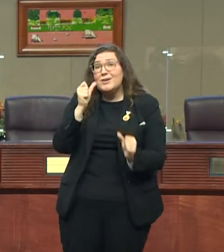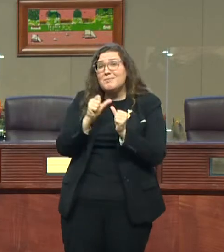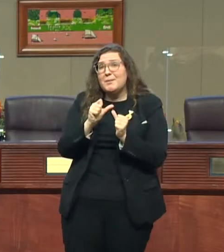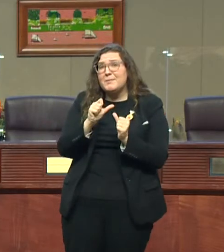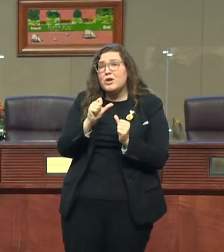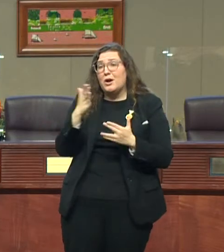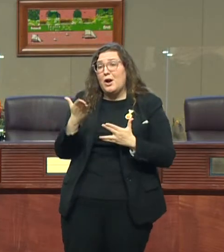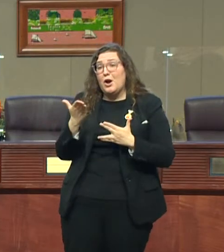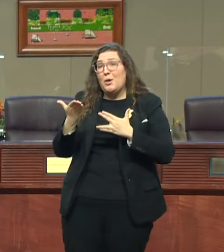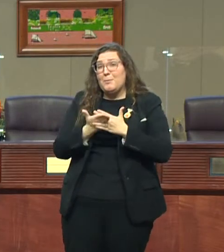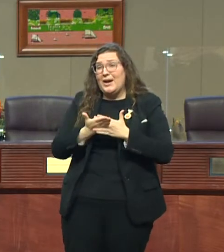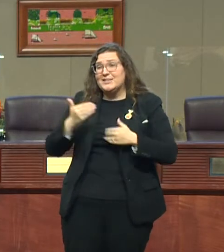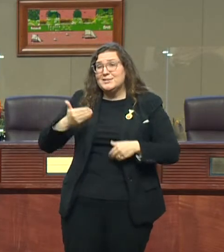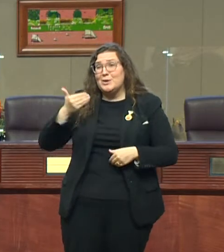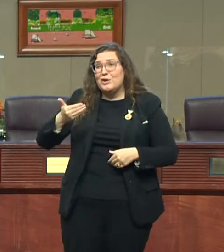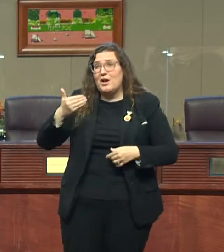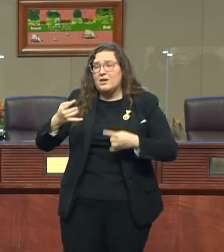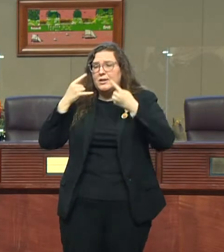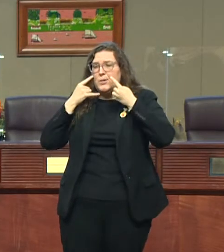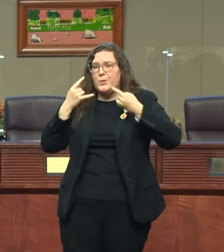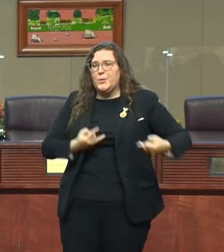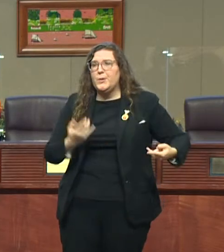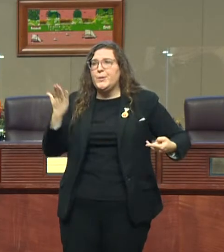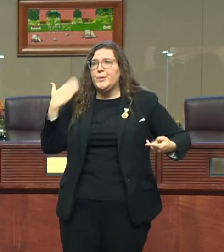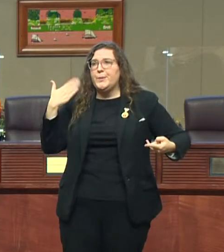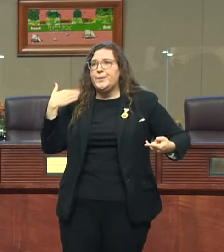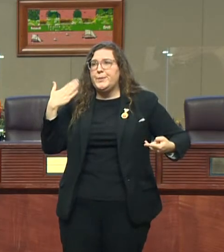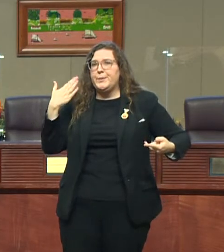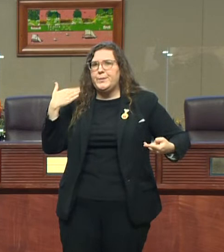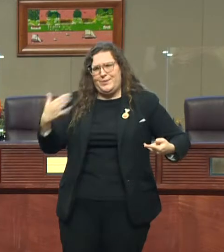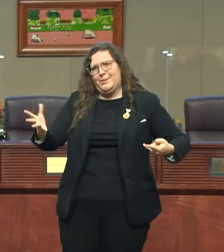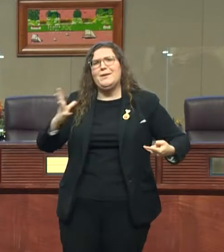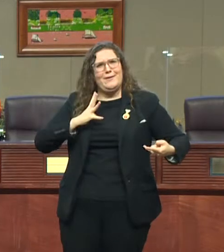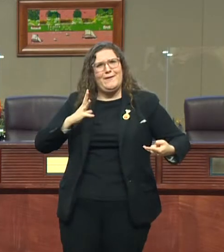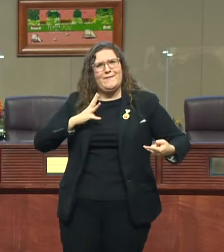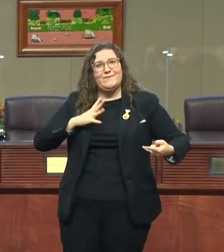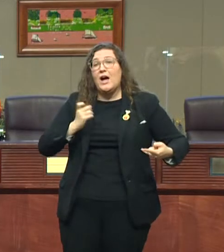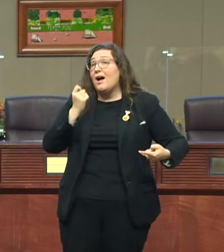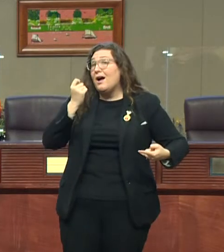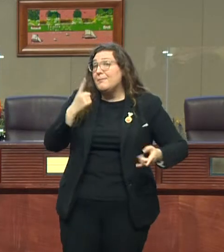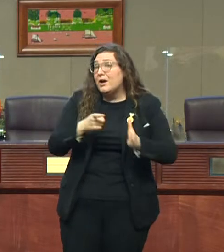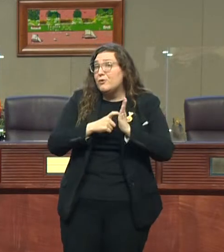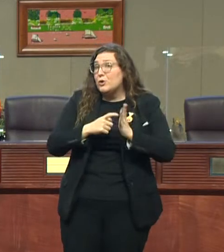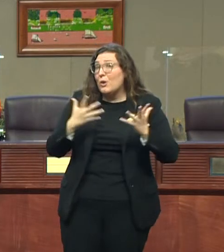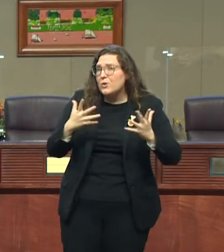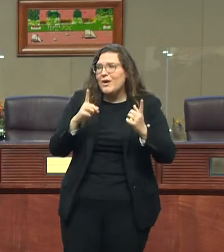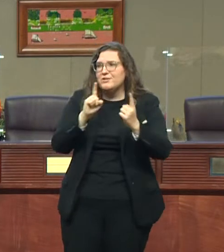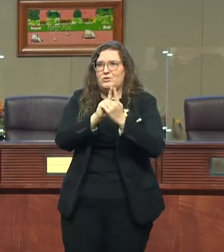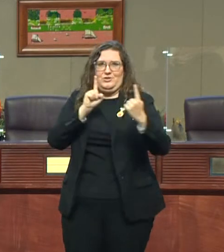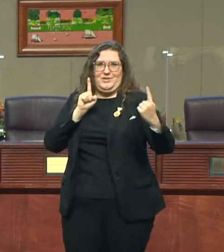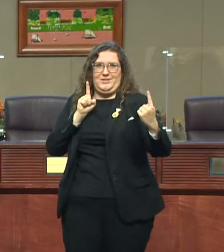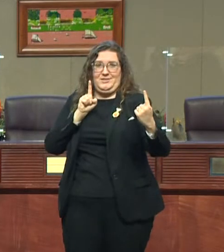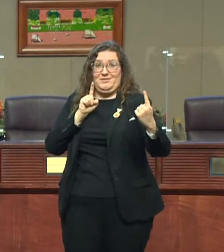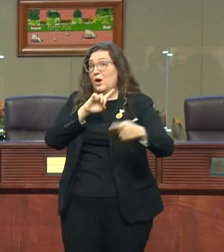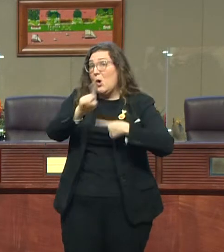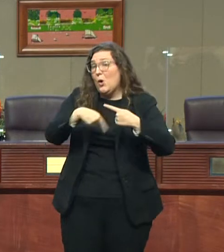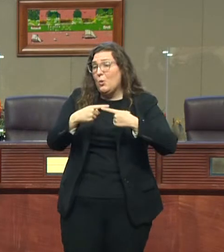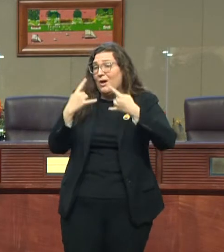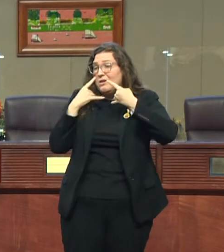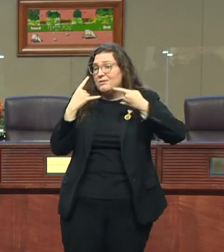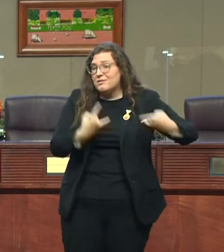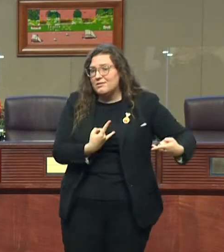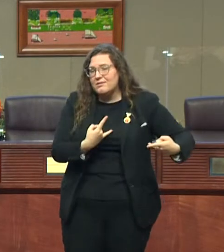breaks from wearing masks are provided while maintaining appropriate social distancing during lunch